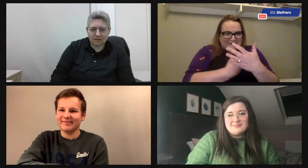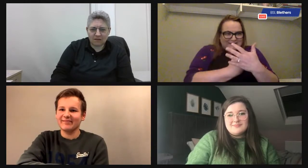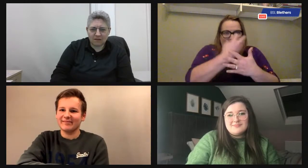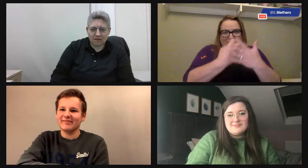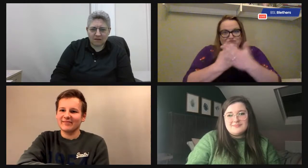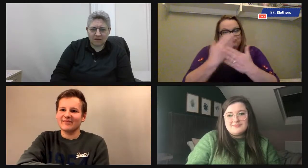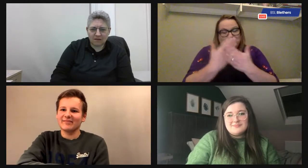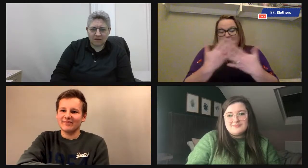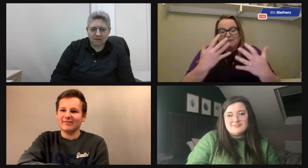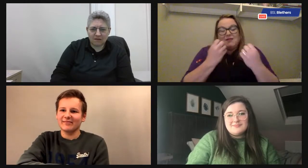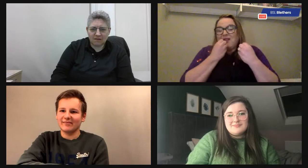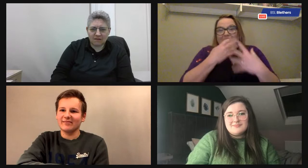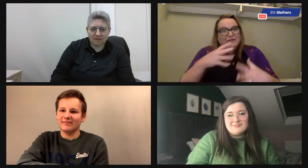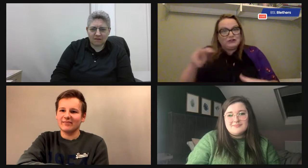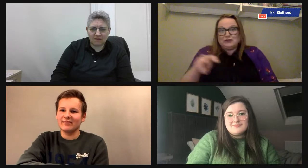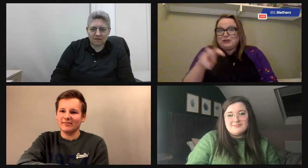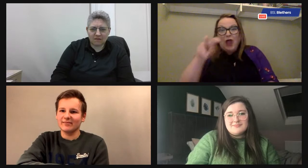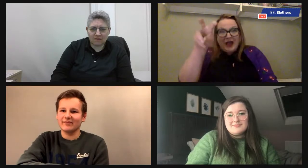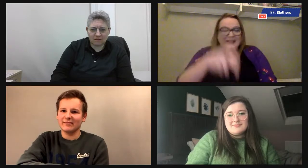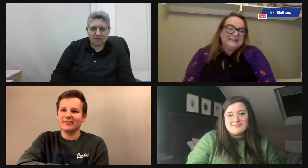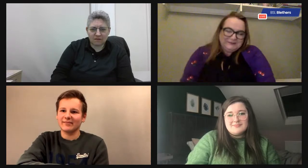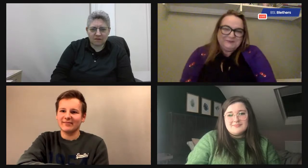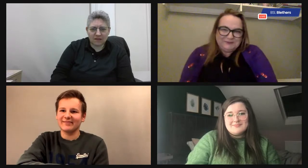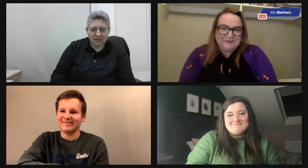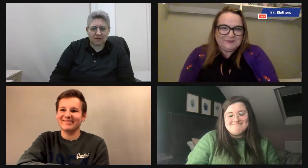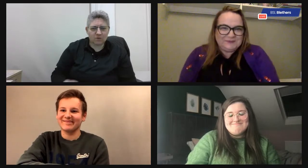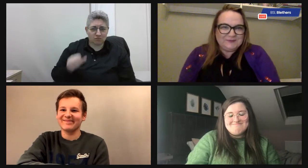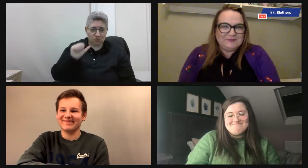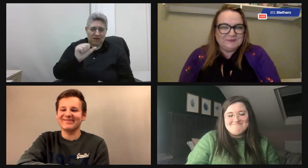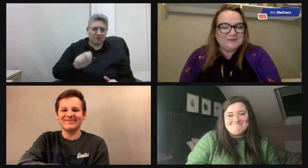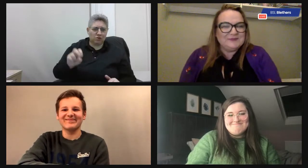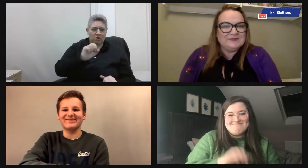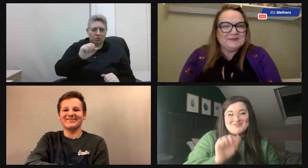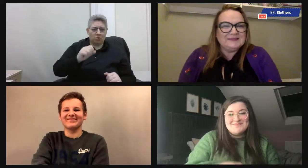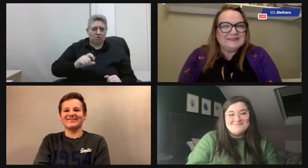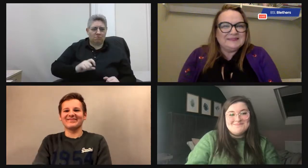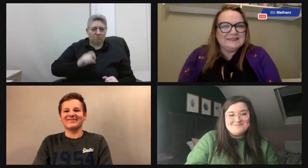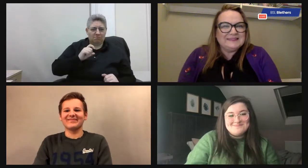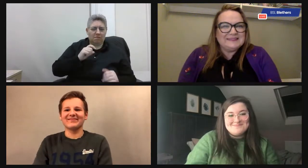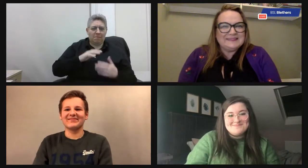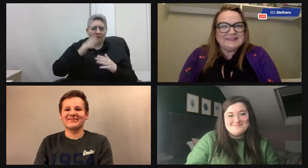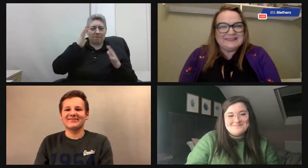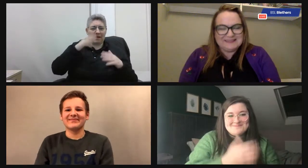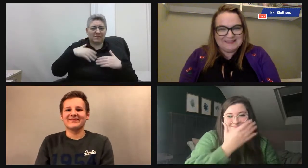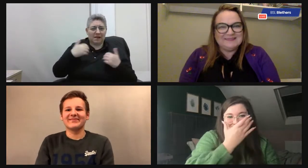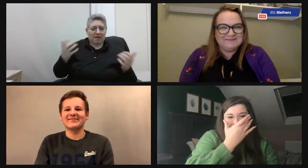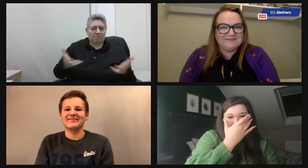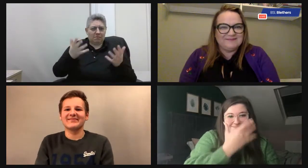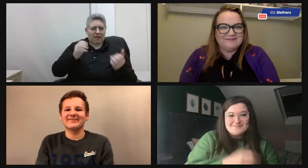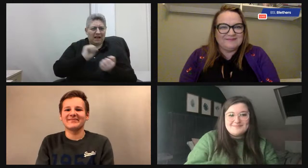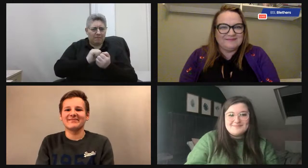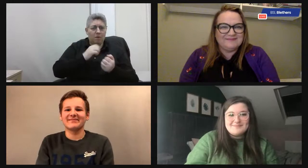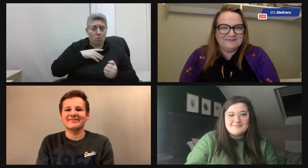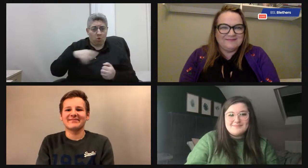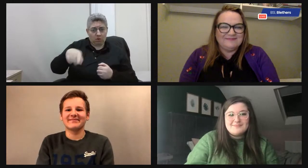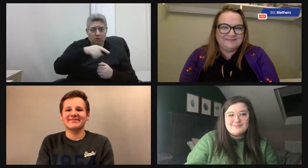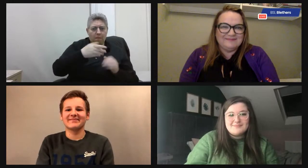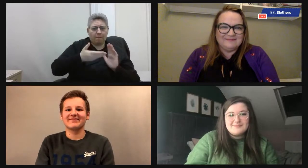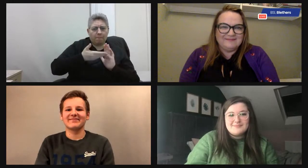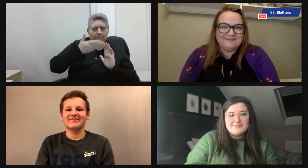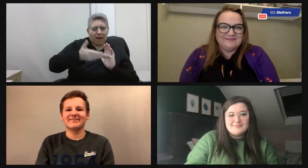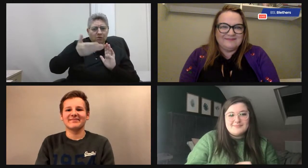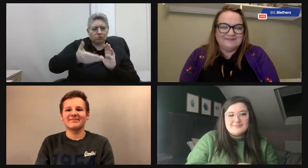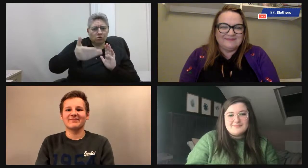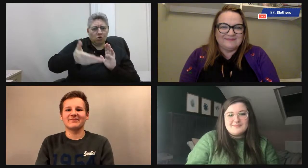future teacher in school. You have the potential and have the skills. You just need to go on that lovely journey. Yeah,